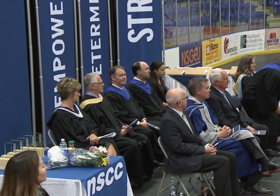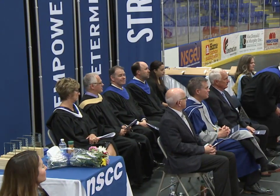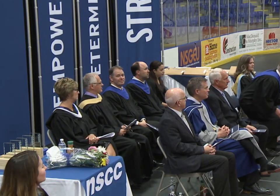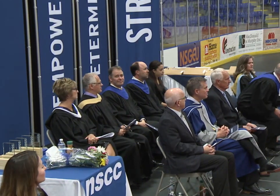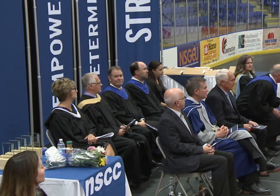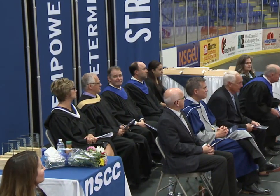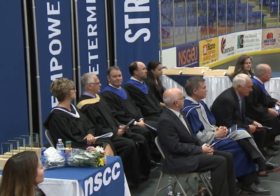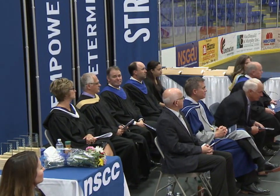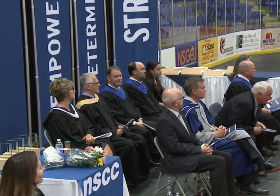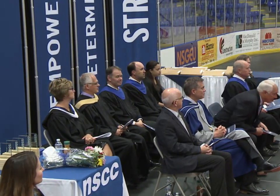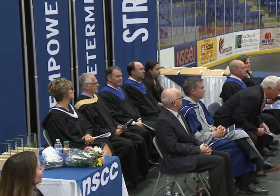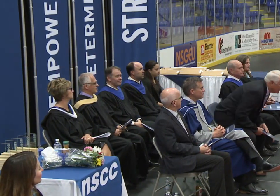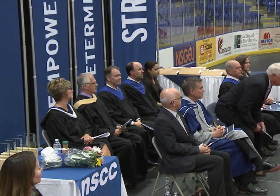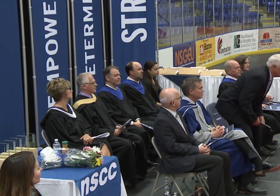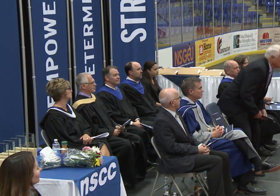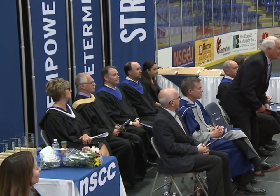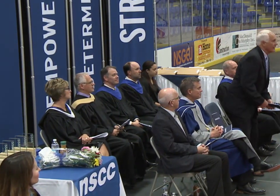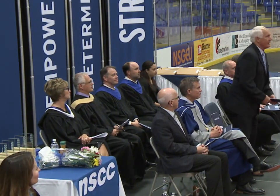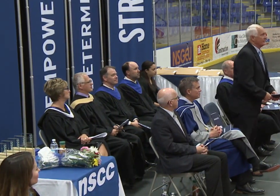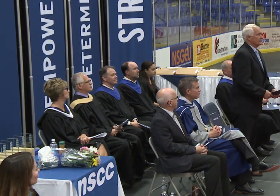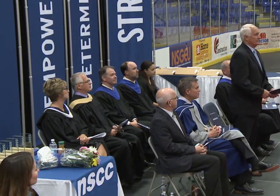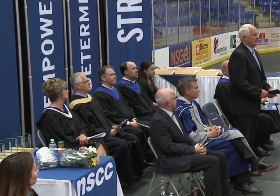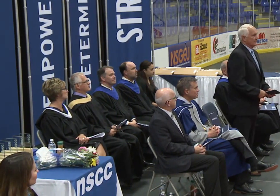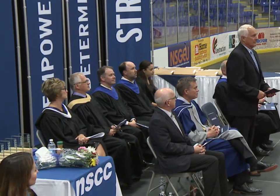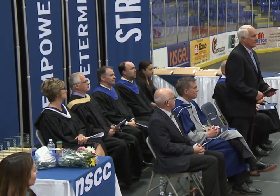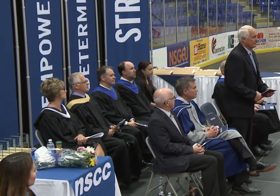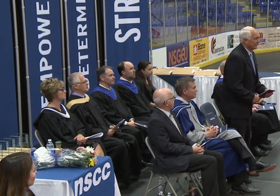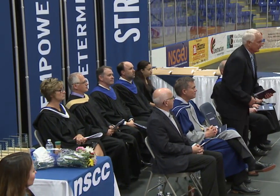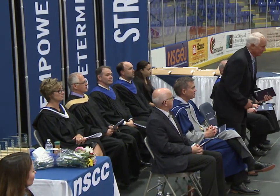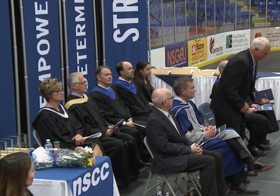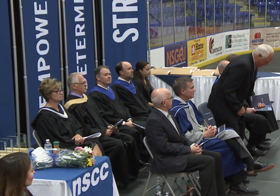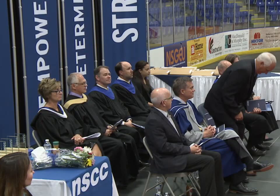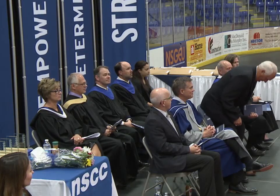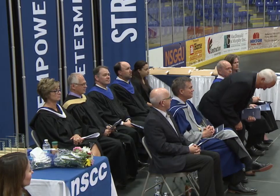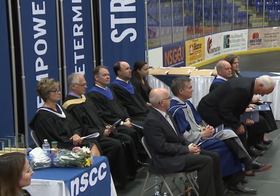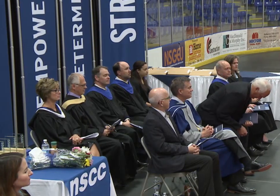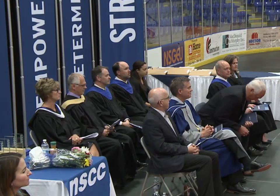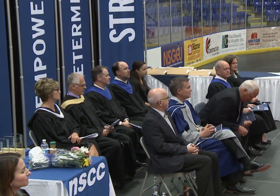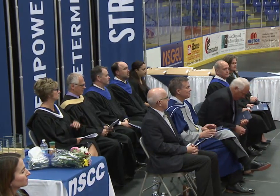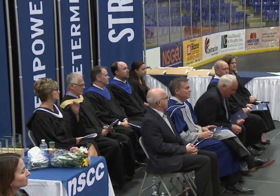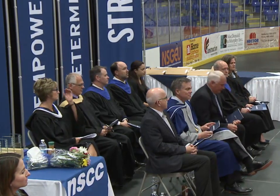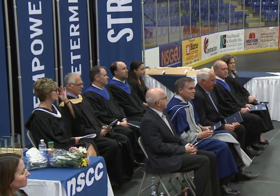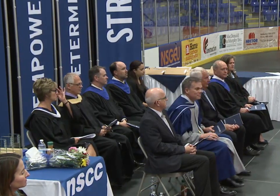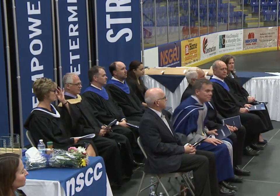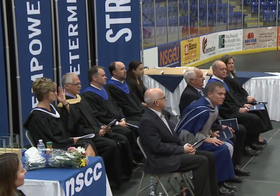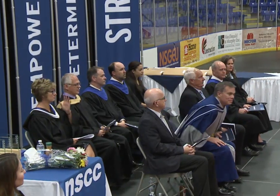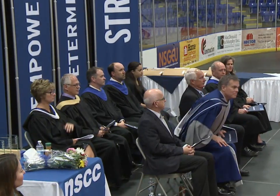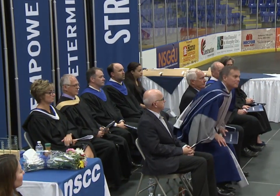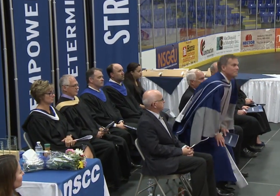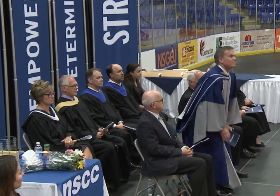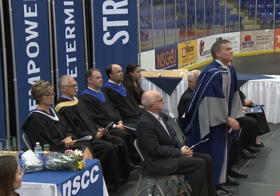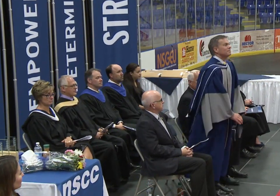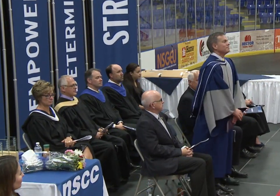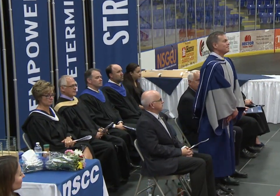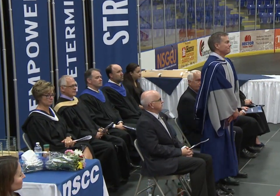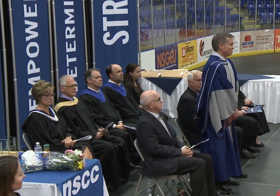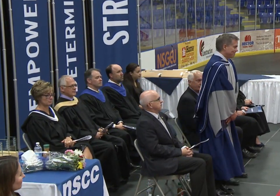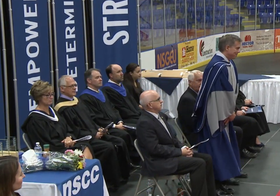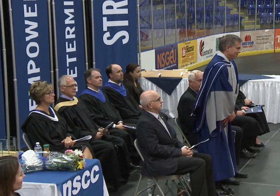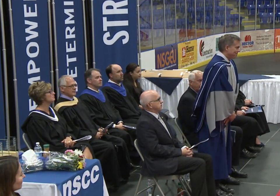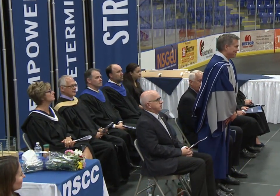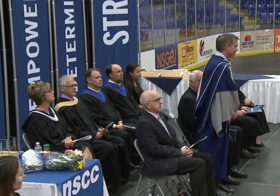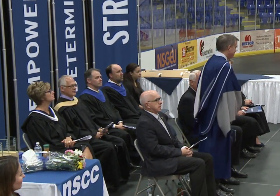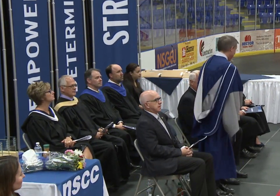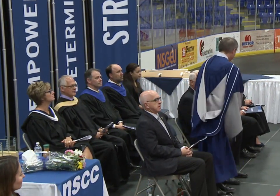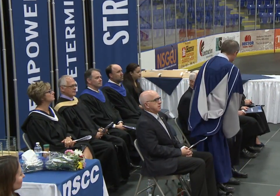The Honorable Pat Dunn, MLA for Pictou Center. Don Bureau, President of the Nova Scotia